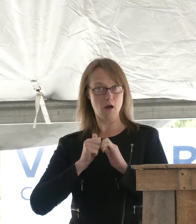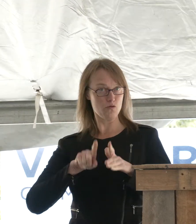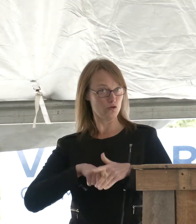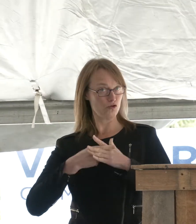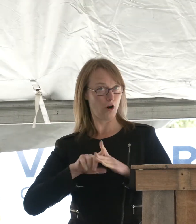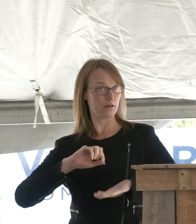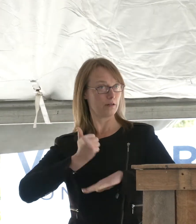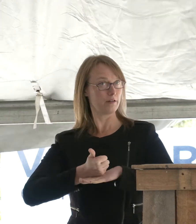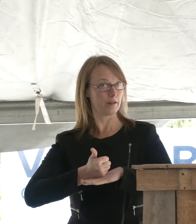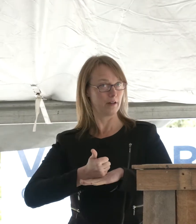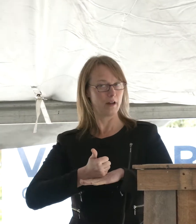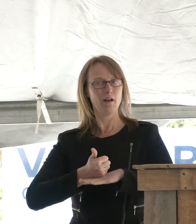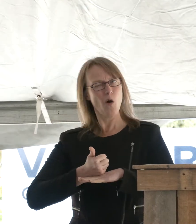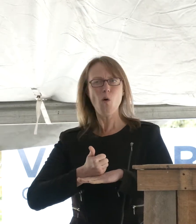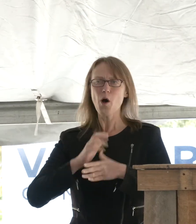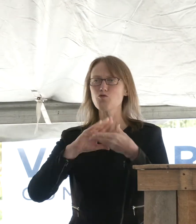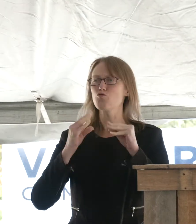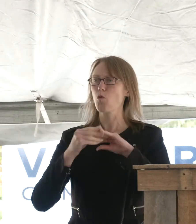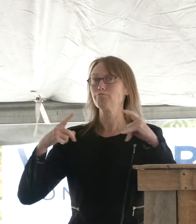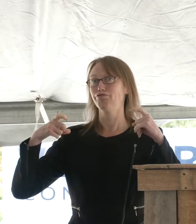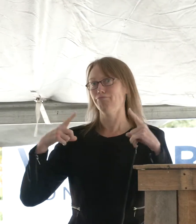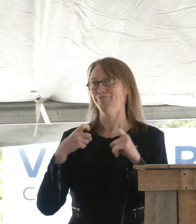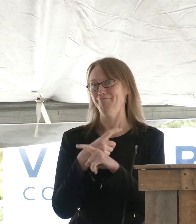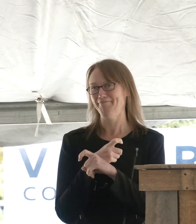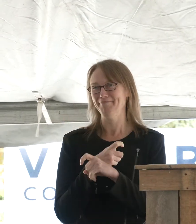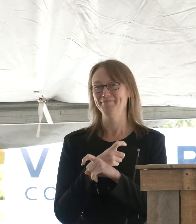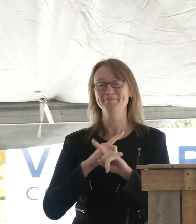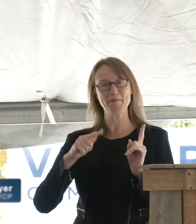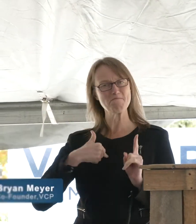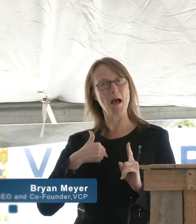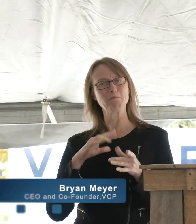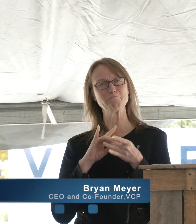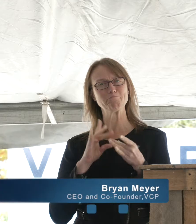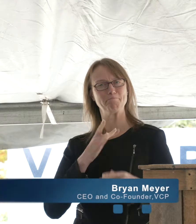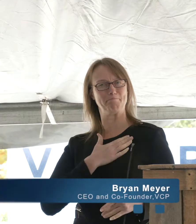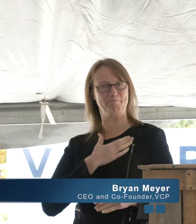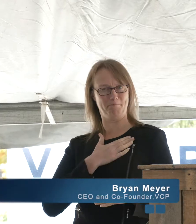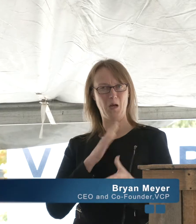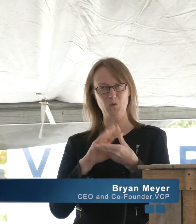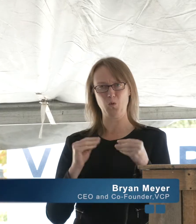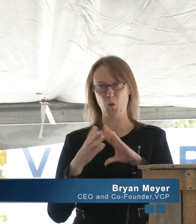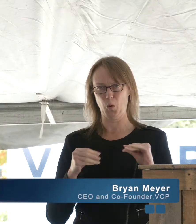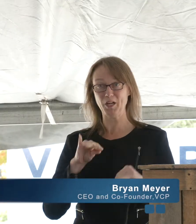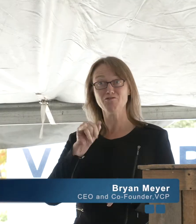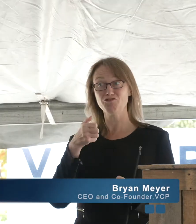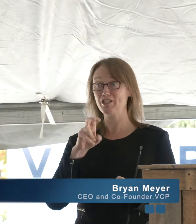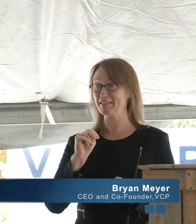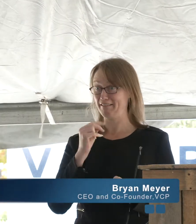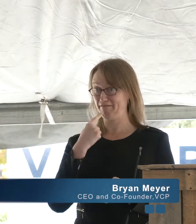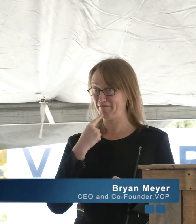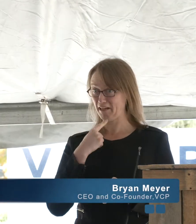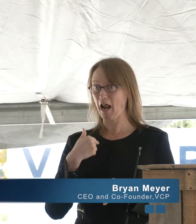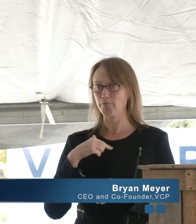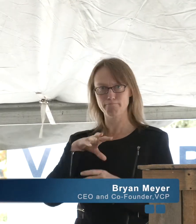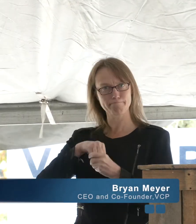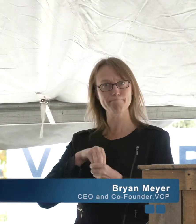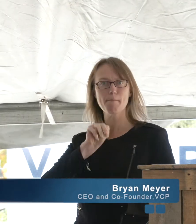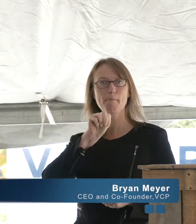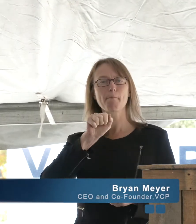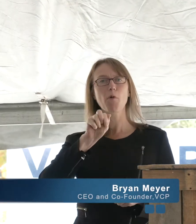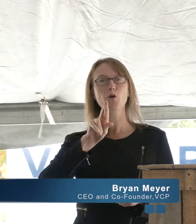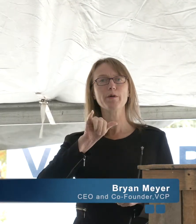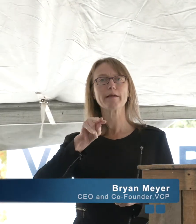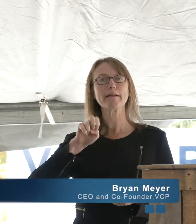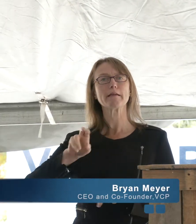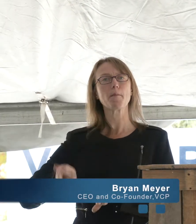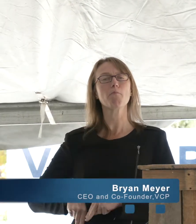That's complicated, but I'll tell you my origins with VCP. So, as Jason mentioned, I was in the Marine Corps, and when I came home, I had